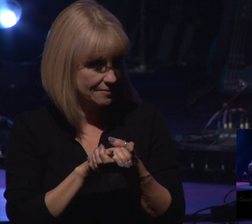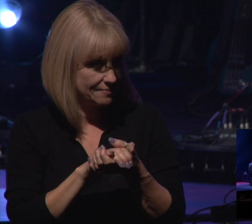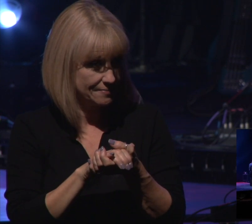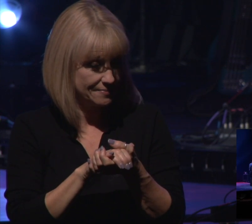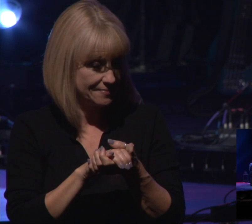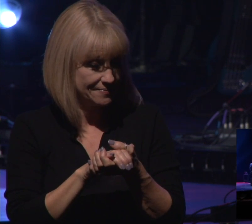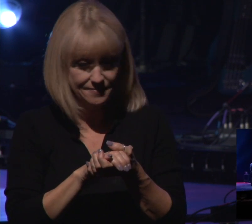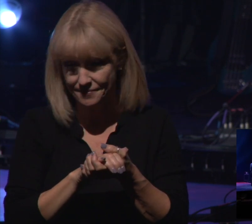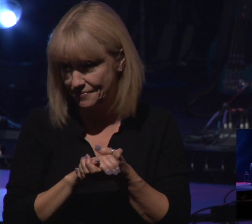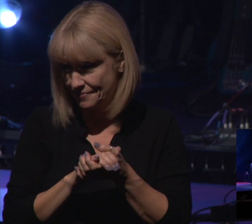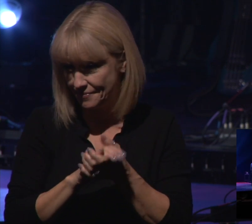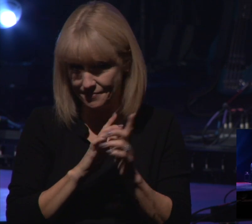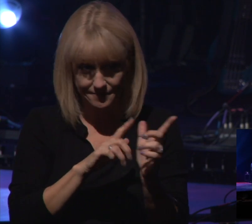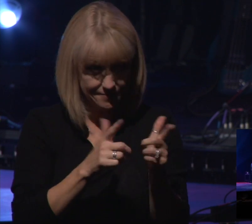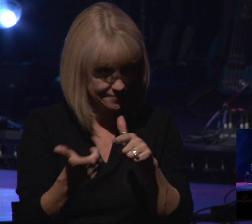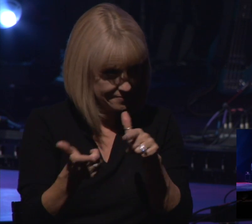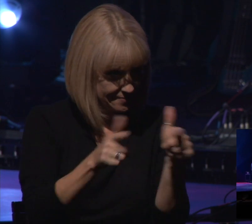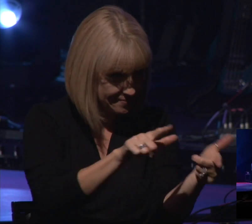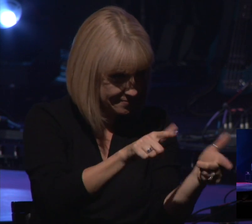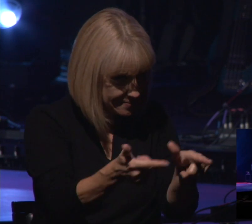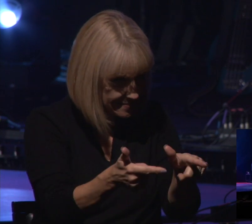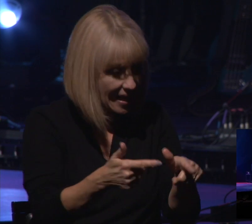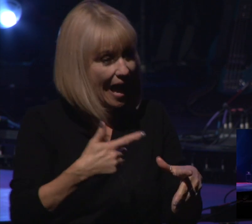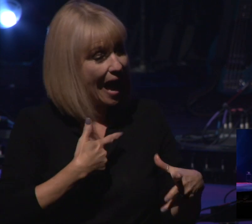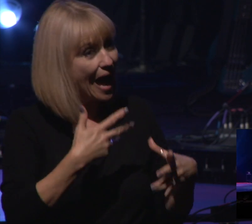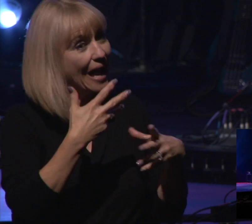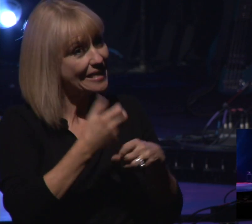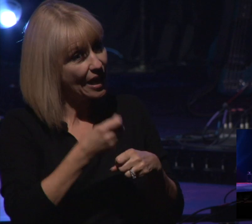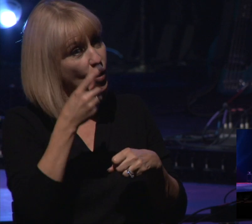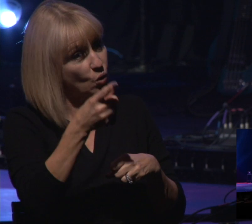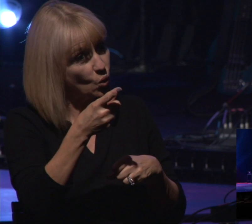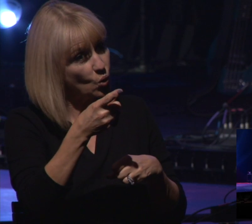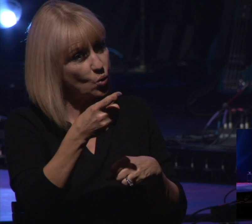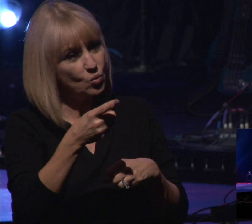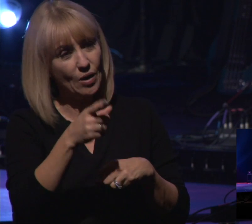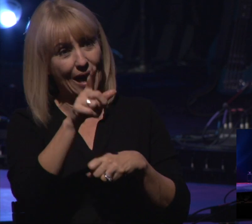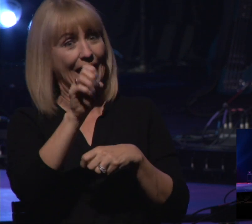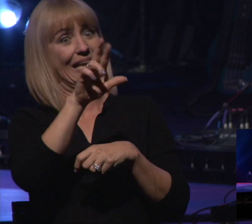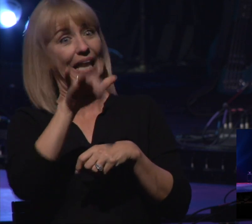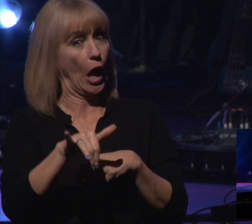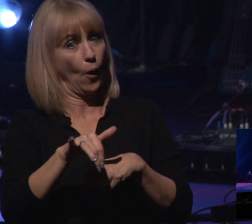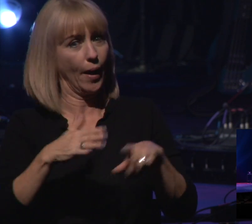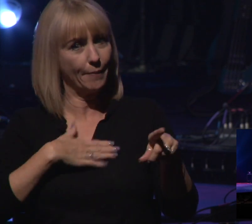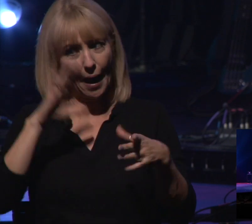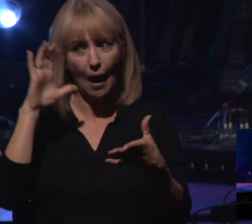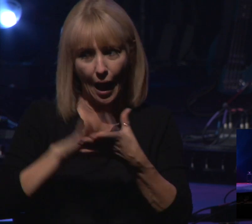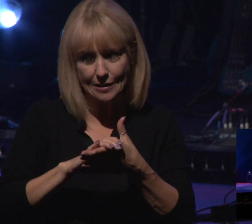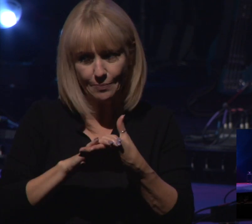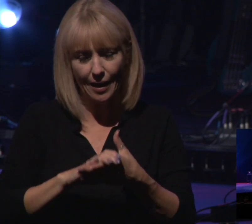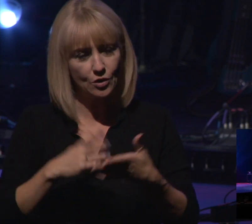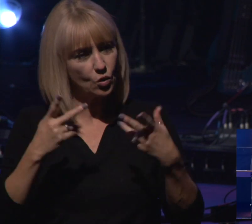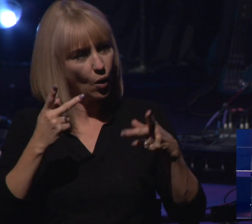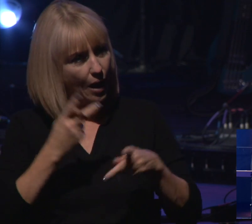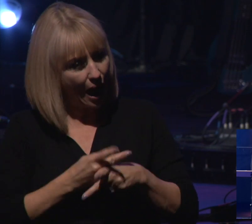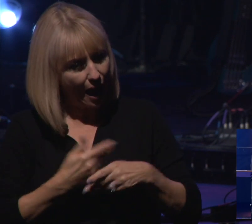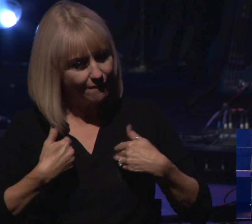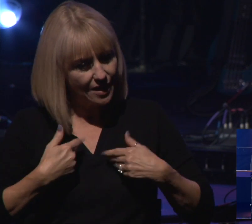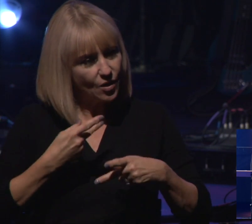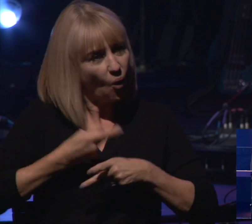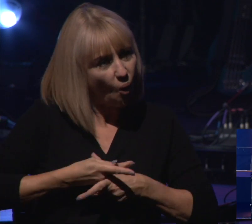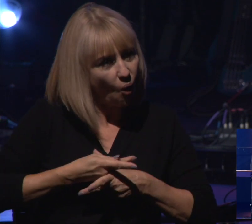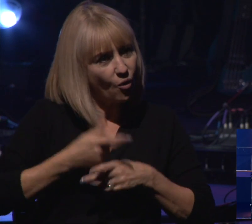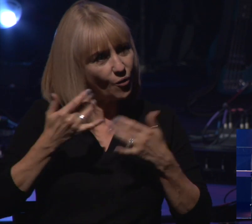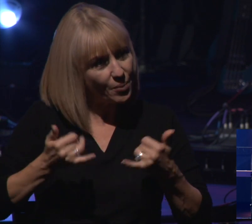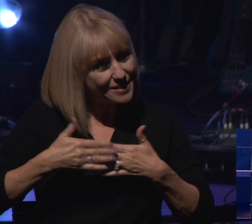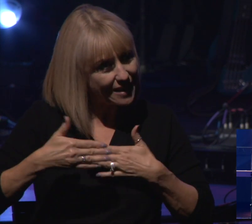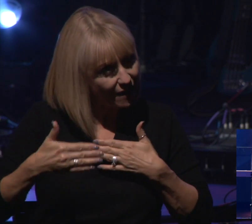Jean. Okay, wives, your turn. Here we go. I take you to be my husband, to